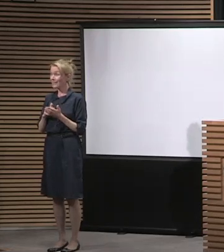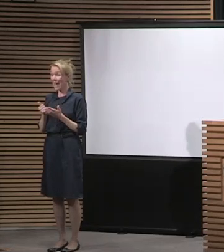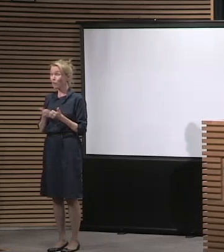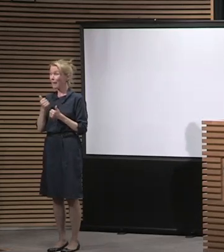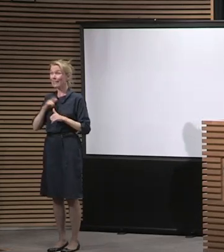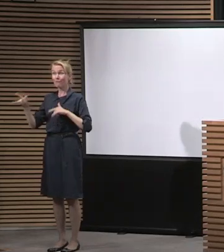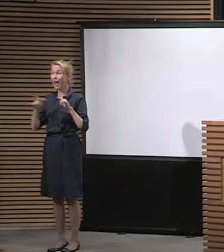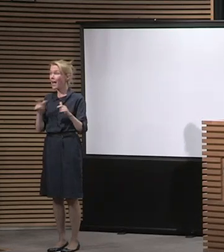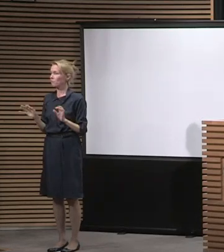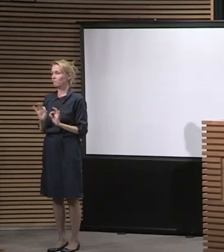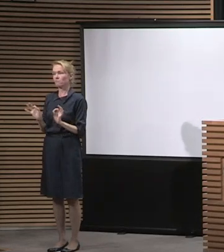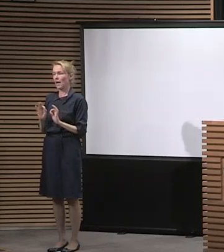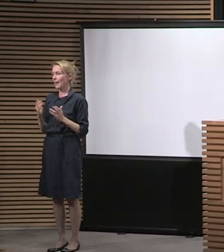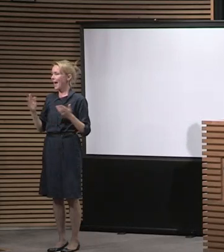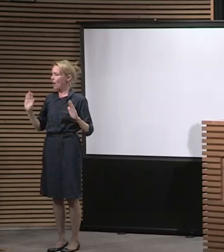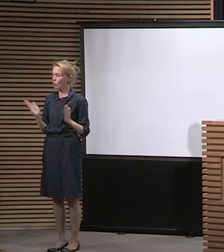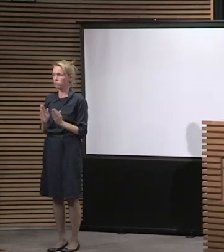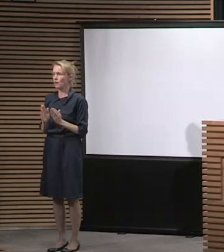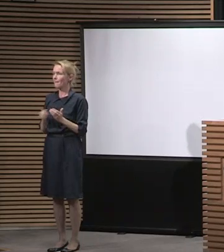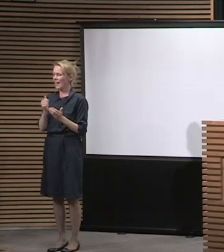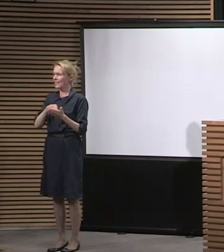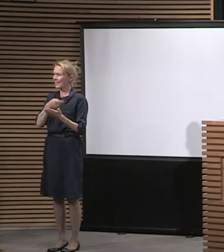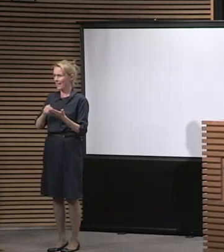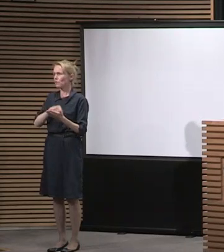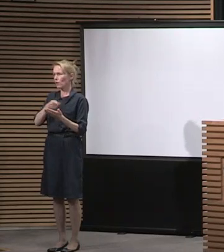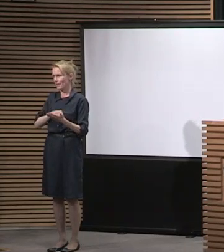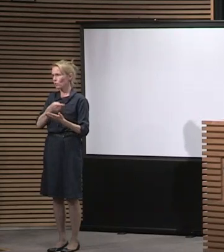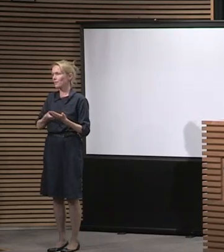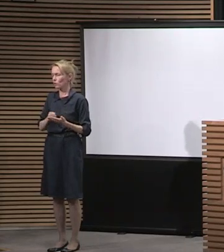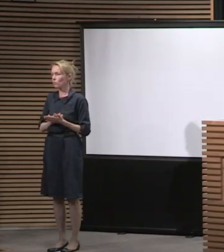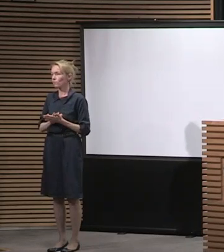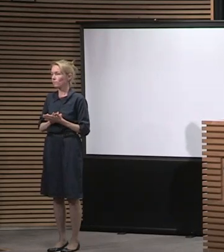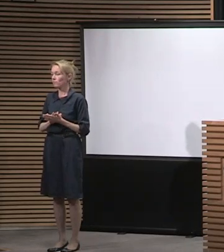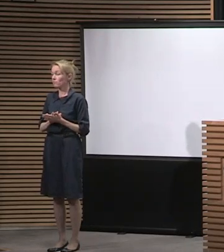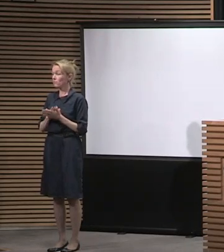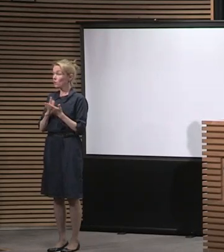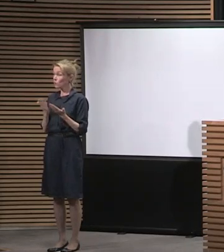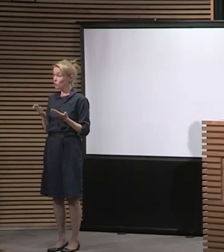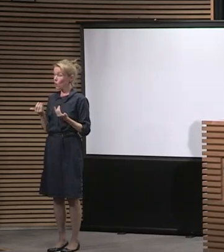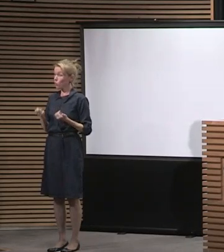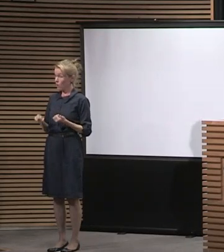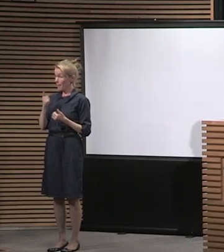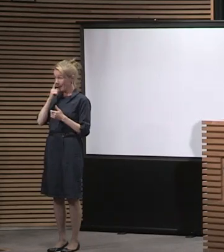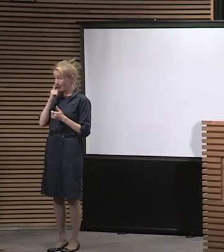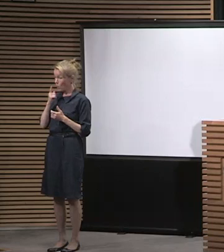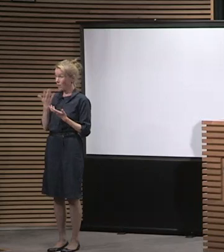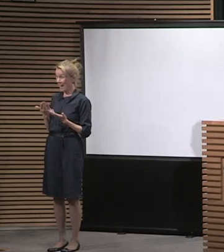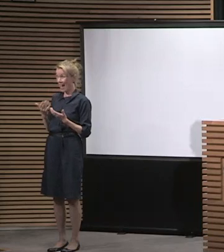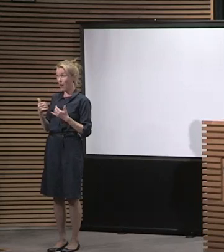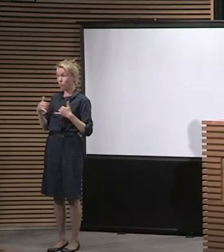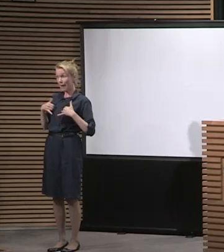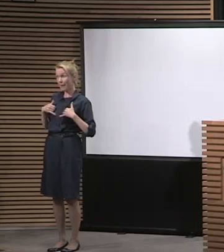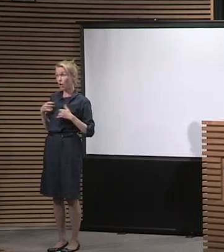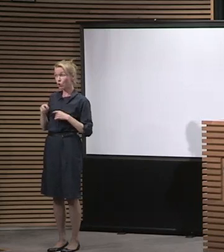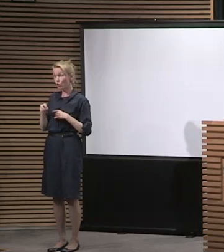flights out of New Zealand. In the meantime, it's important for these people visiting our country to stay in self-isolation in their